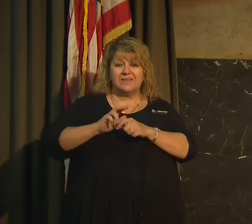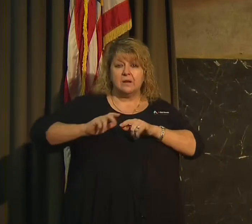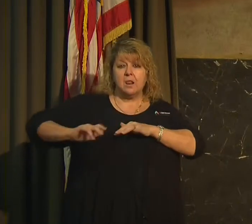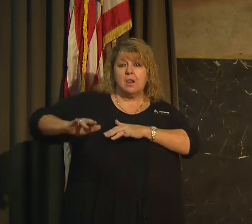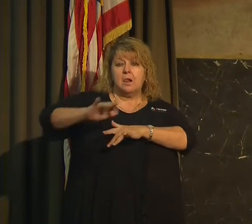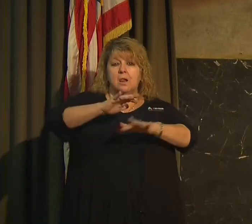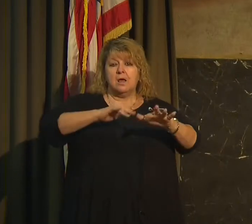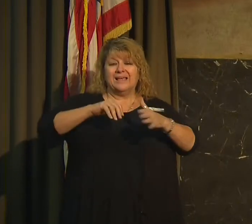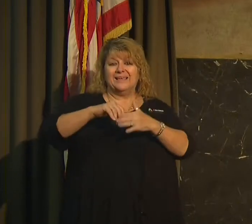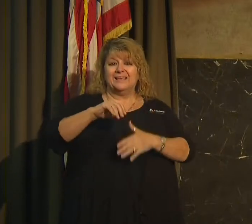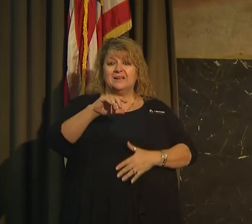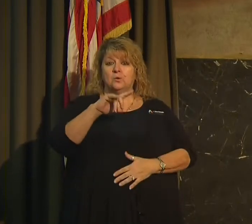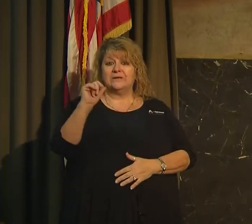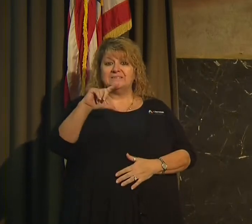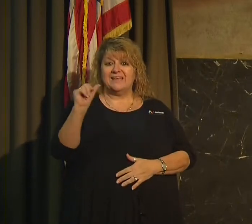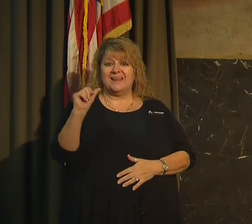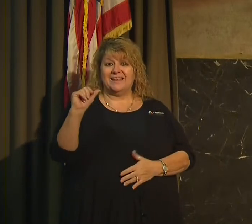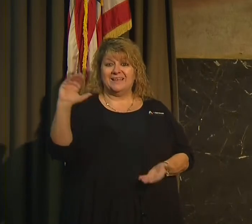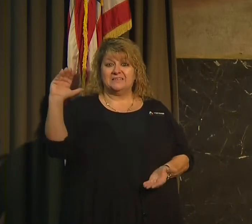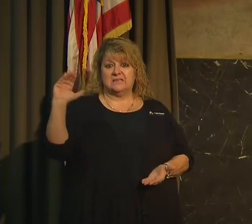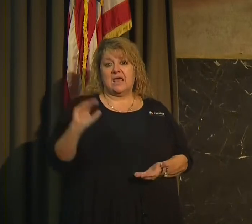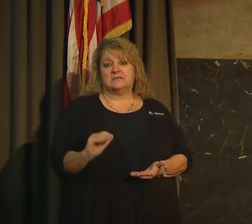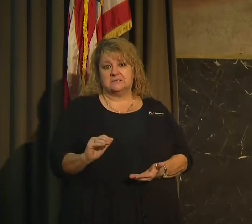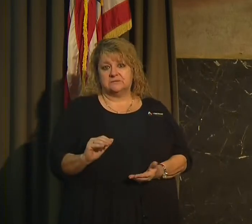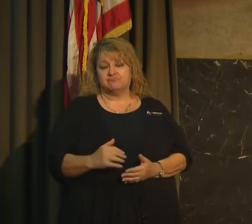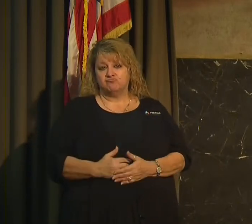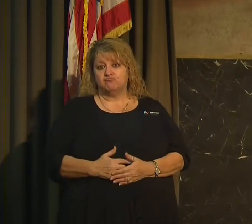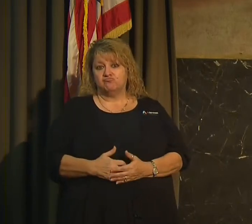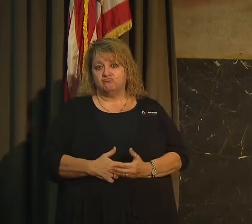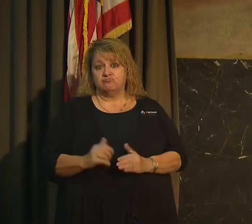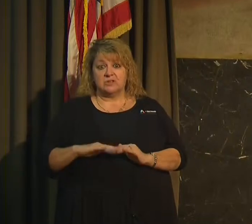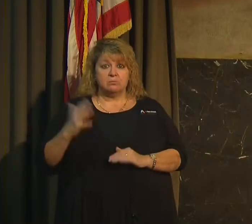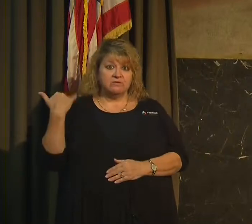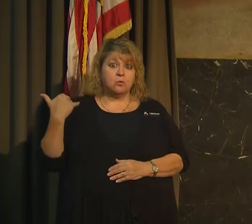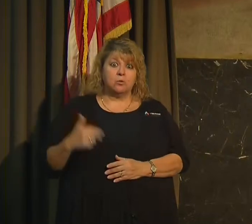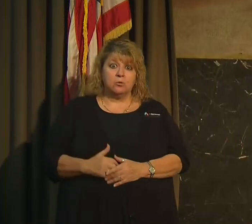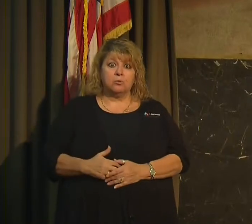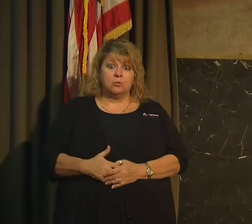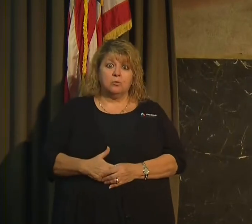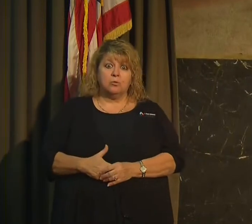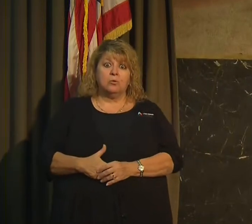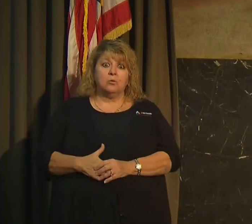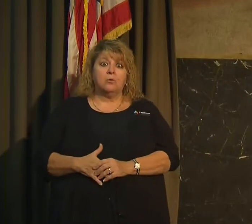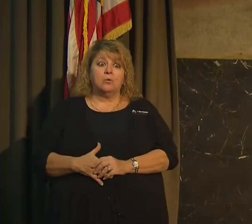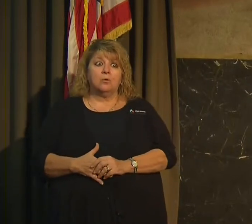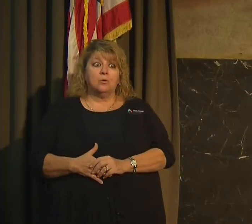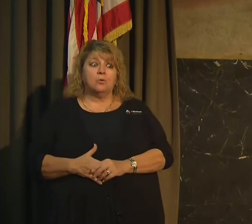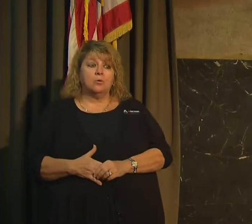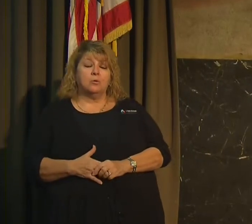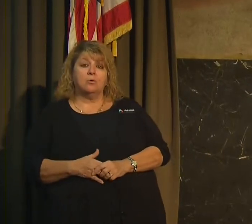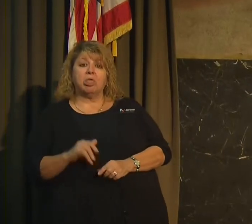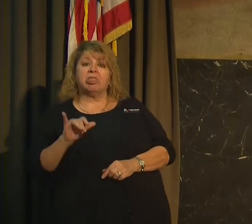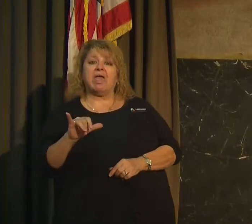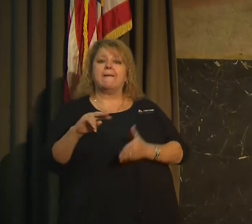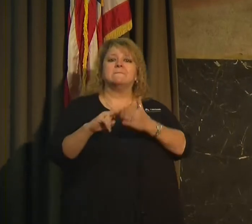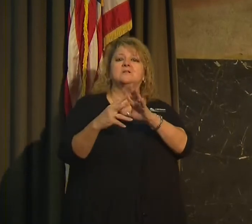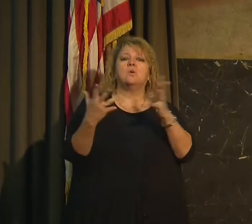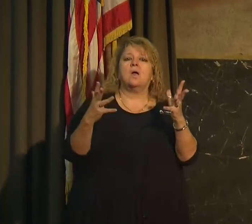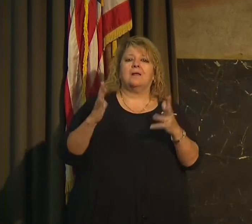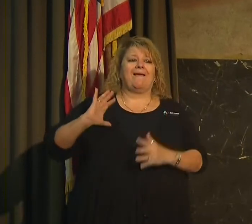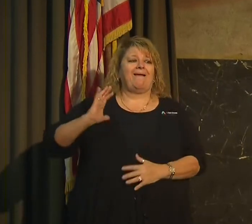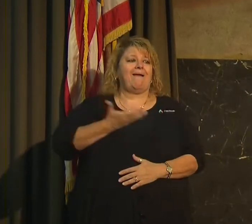in Louisiana is considerably less than it was. And that makes for a safer